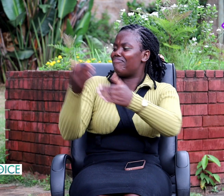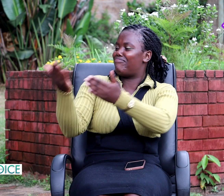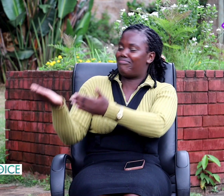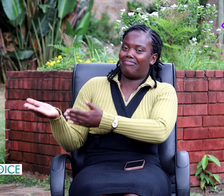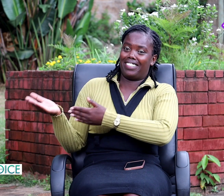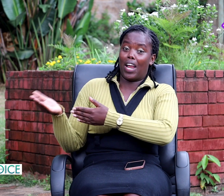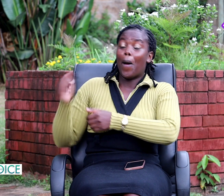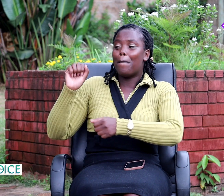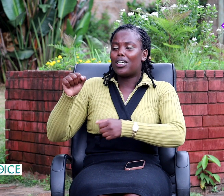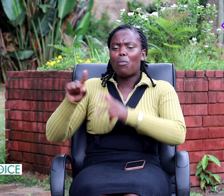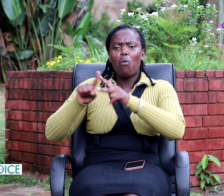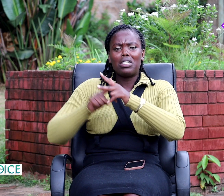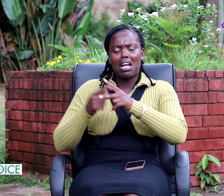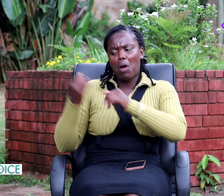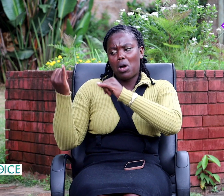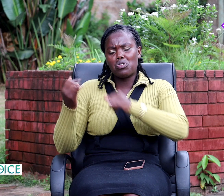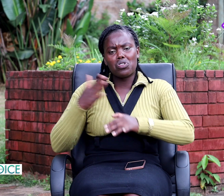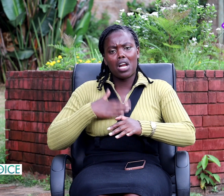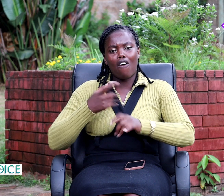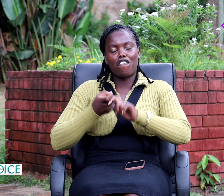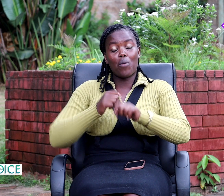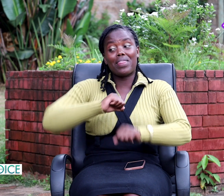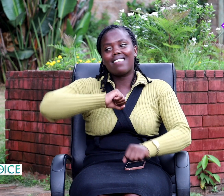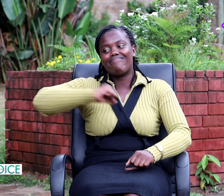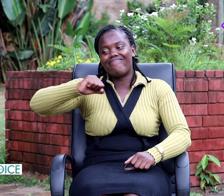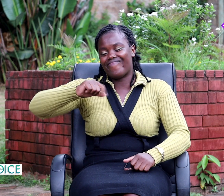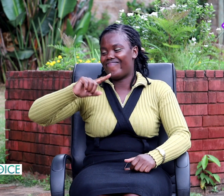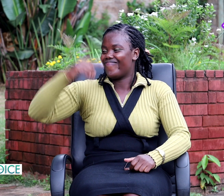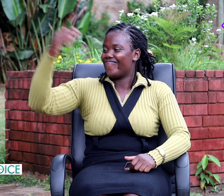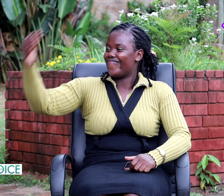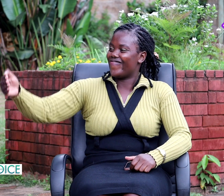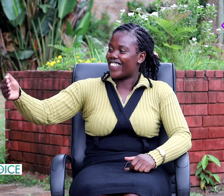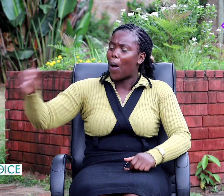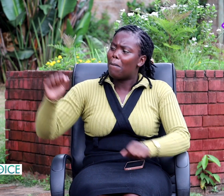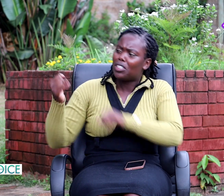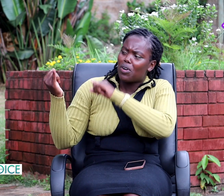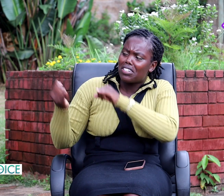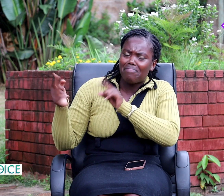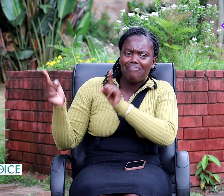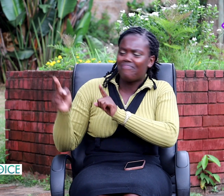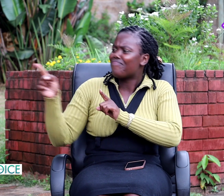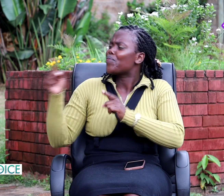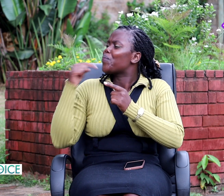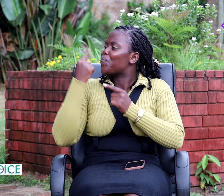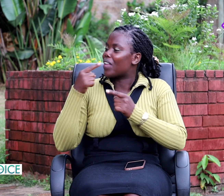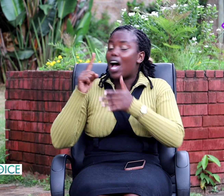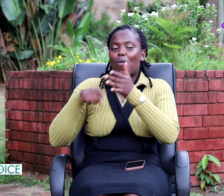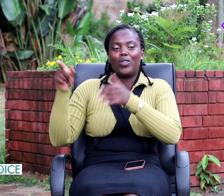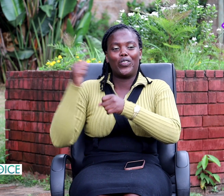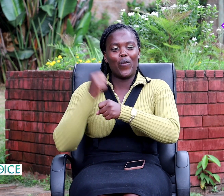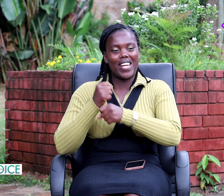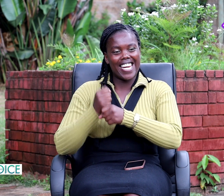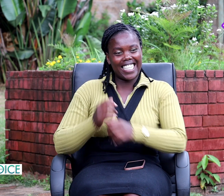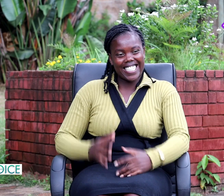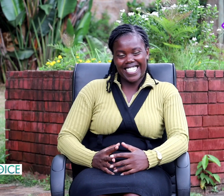8 p.m. As you can see today, I have amazing guests, and I'm going to start with the one